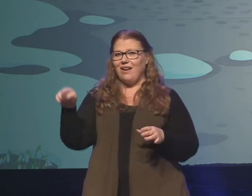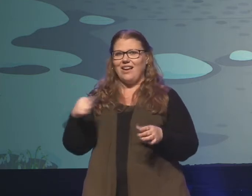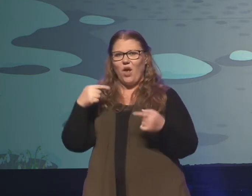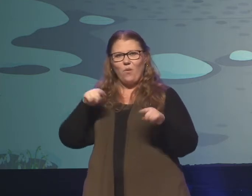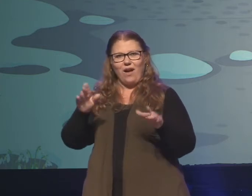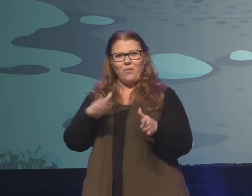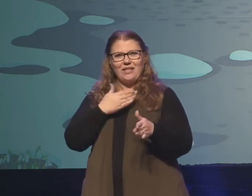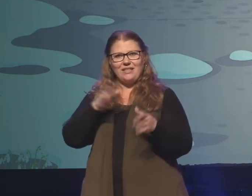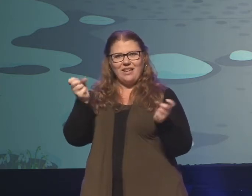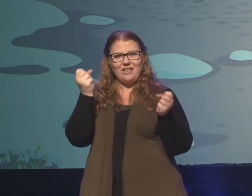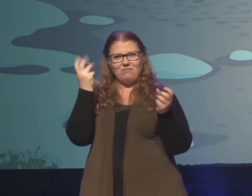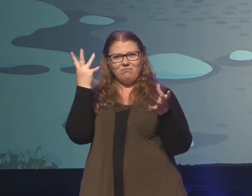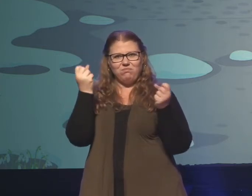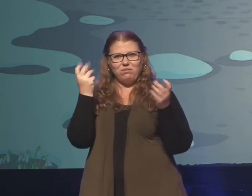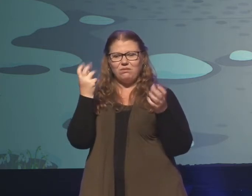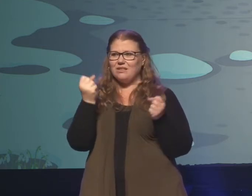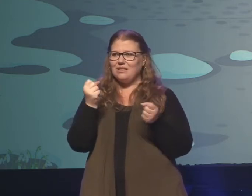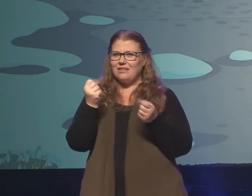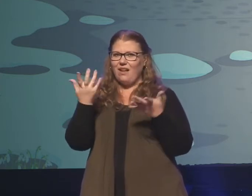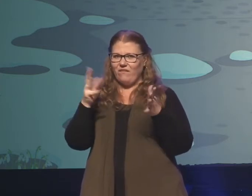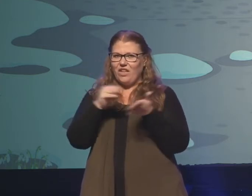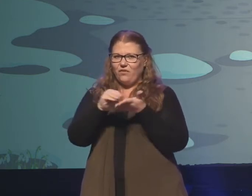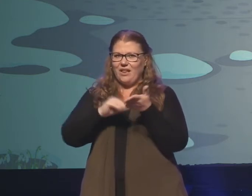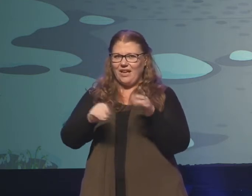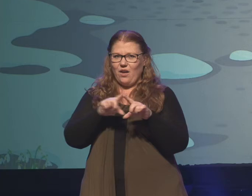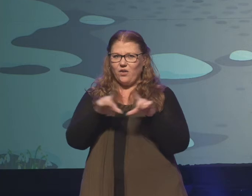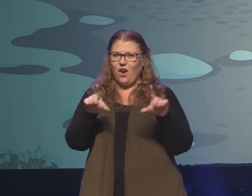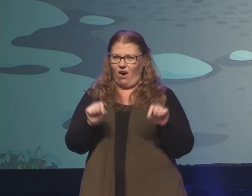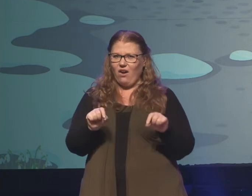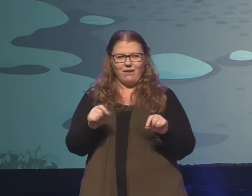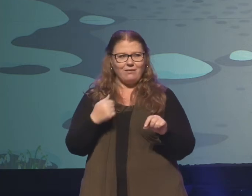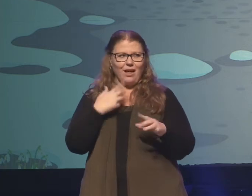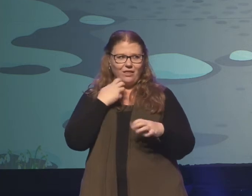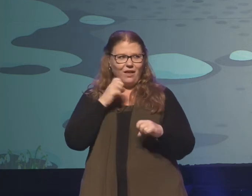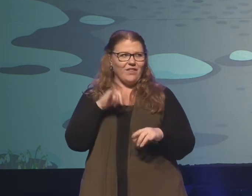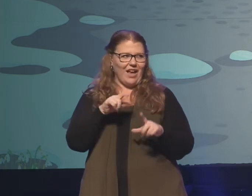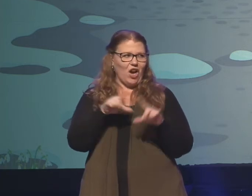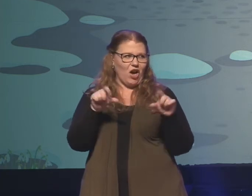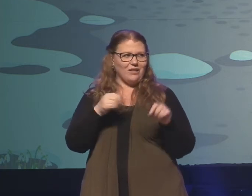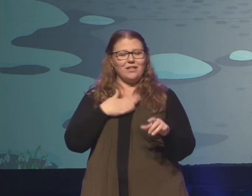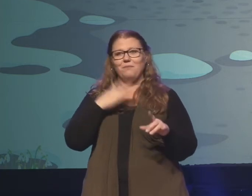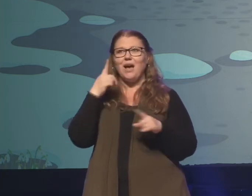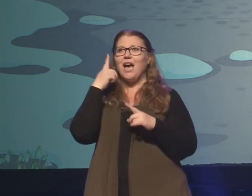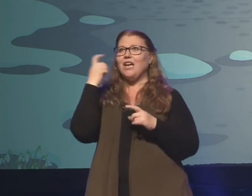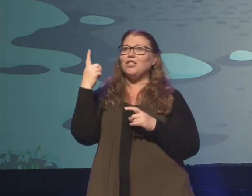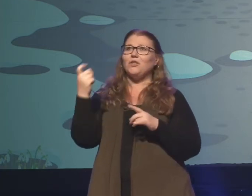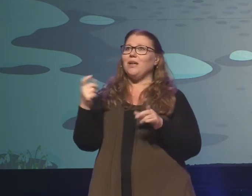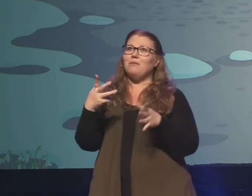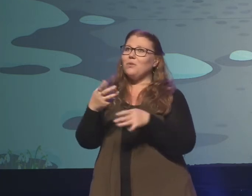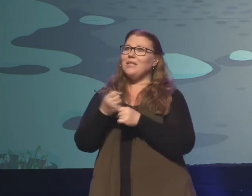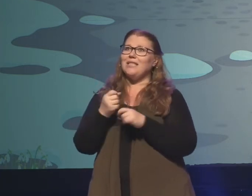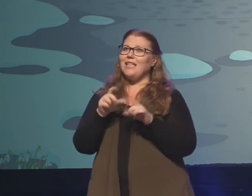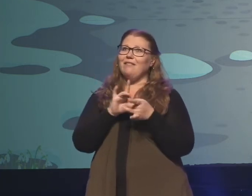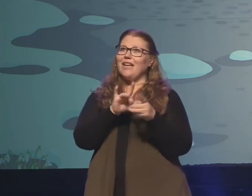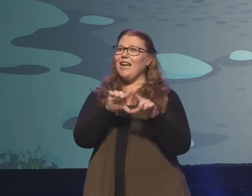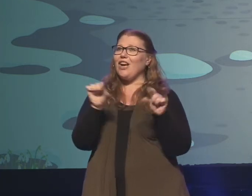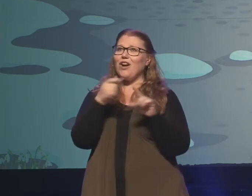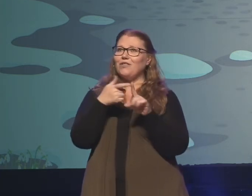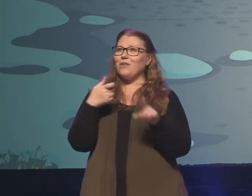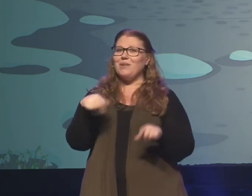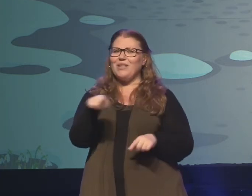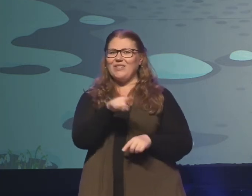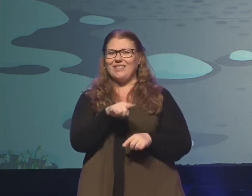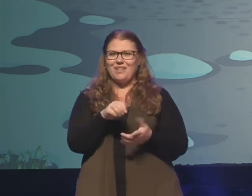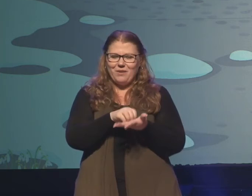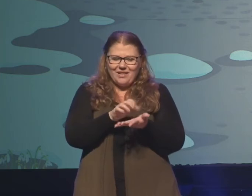this song, I wanna encourage you to finish filling out that Connect card if you'd love to. I love the Connect cards. They're like my dream, to receive Connect cards from you. Put a